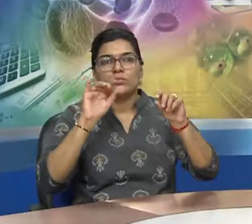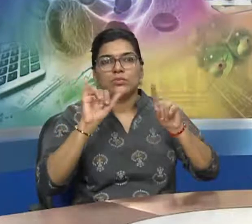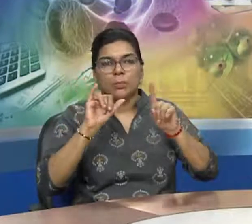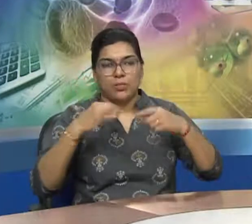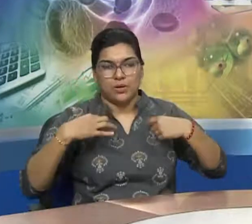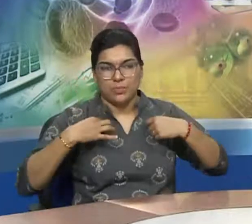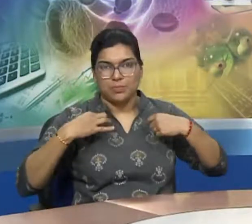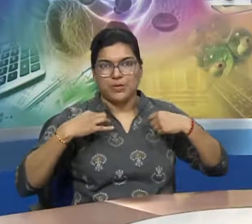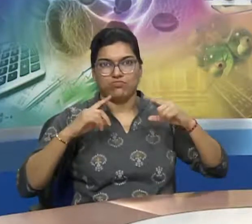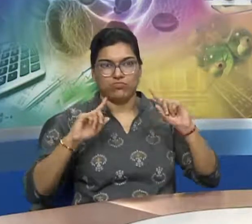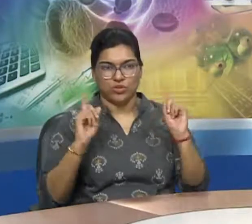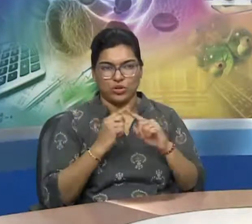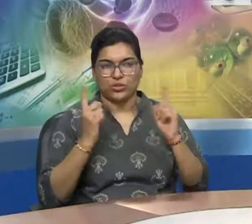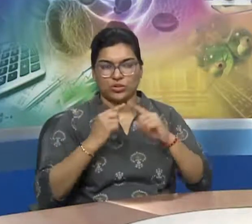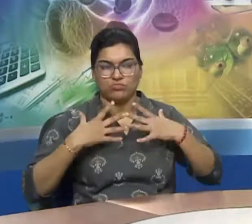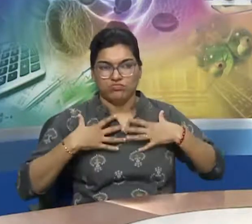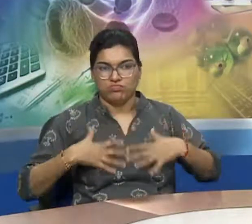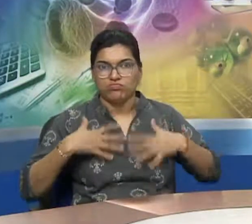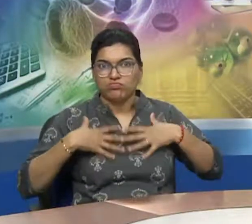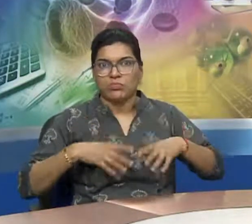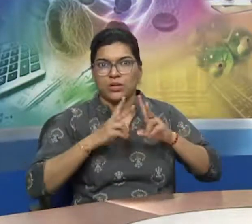learned to wear many faces like dresses.